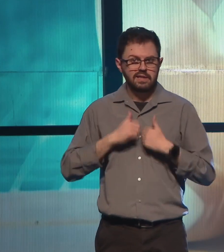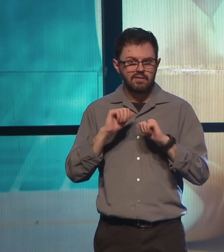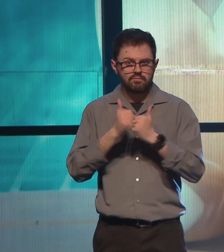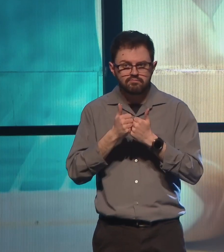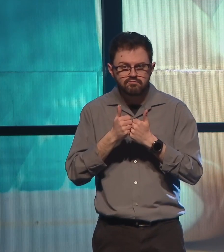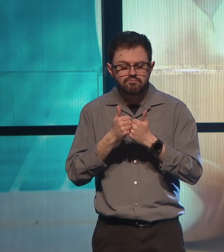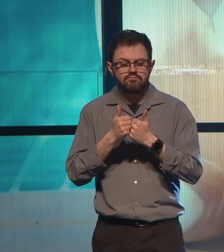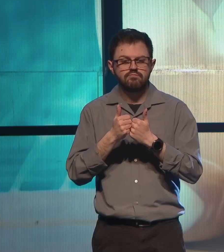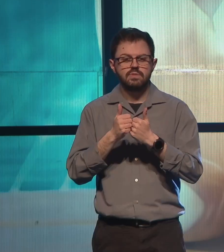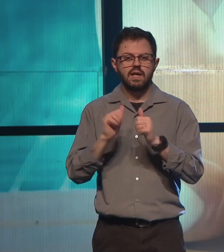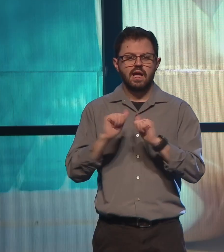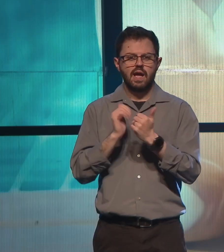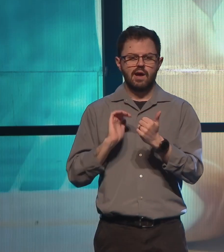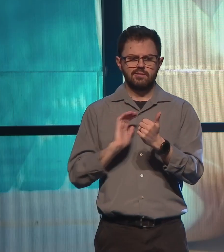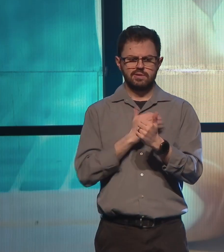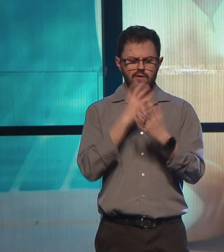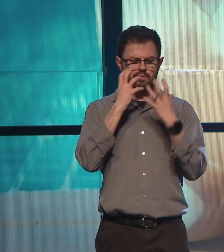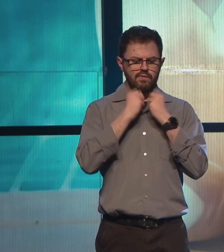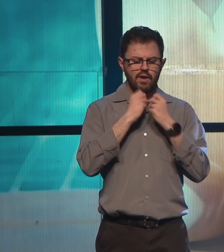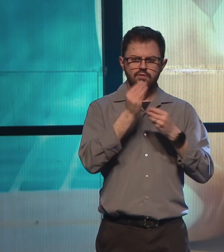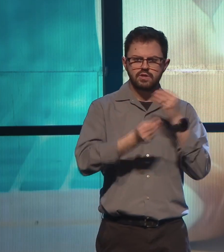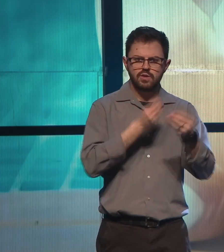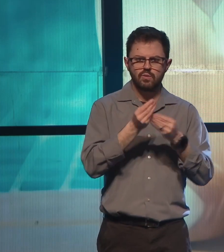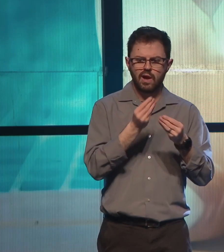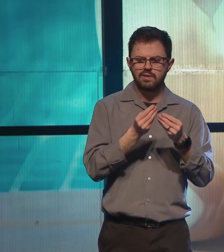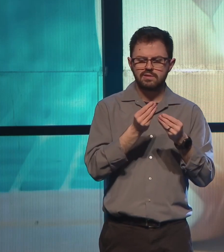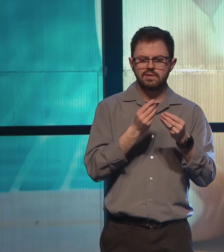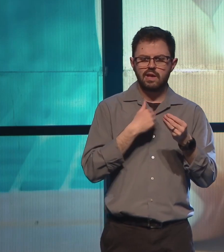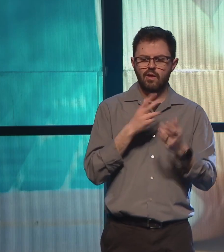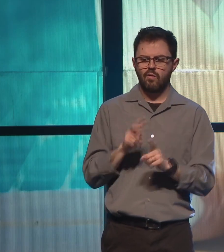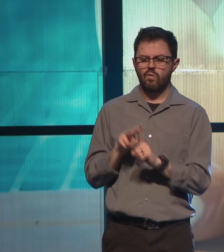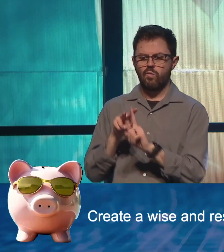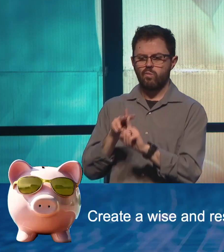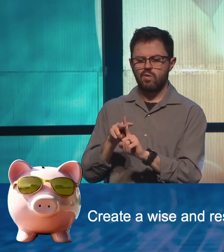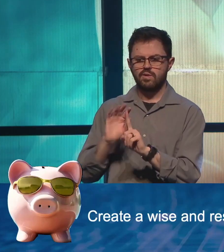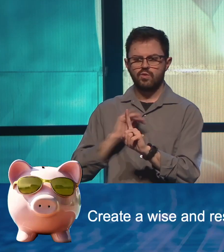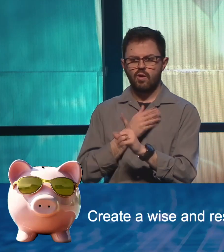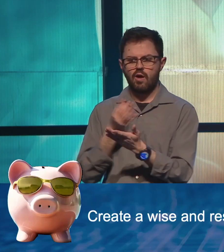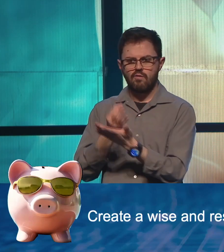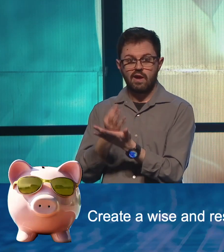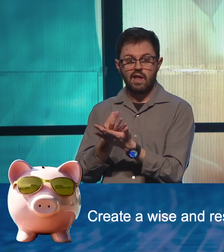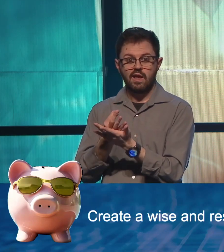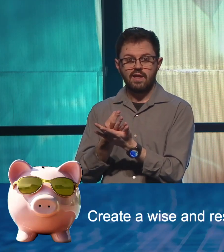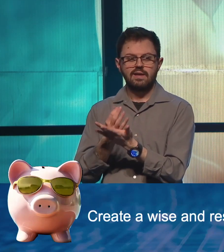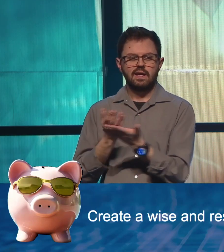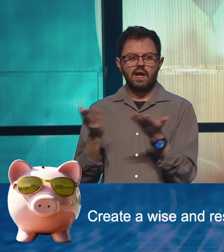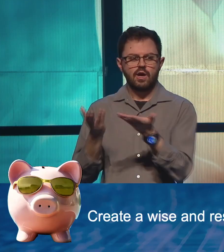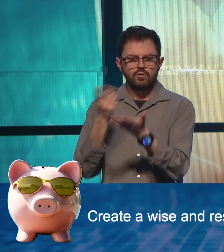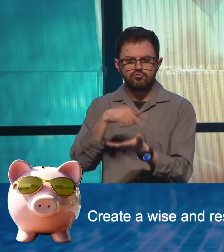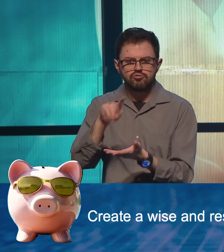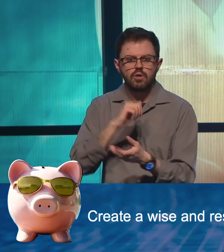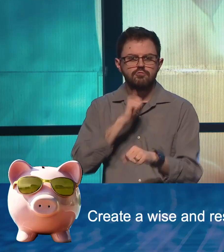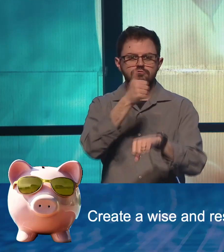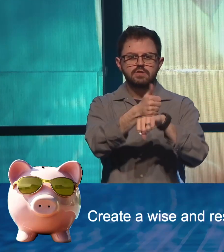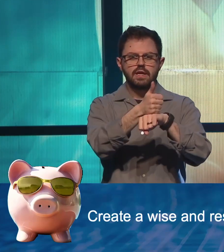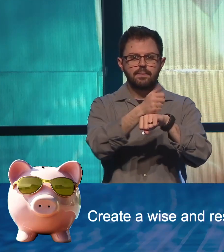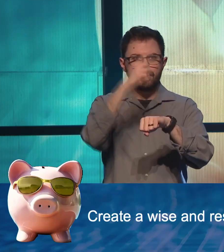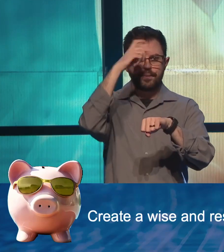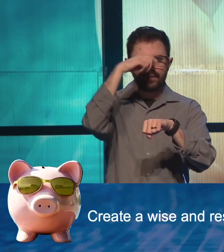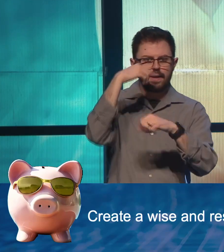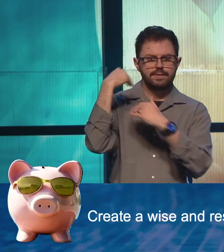value of generosity into our finances, into our financial? Well, I want to encourage you to create a wise and responsible plan for